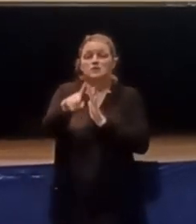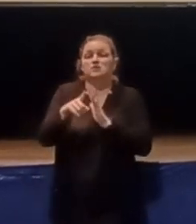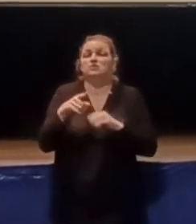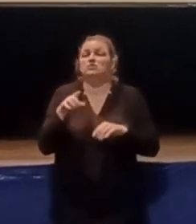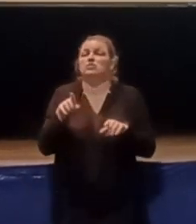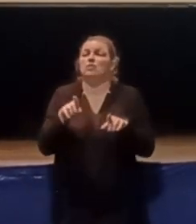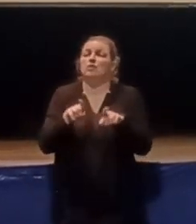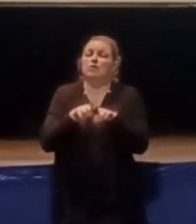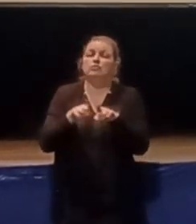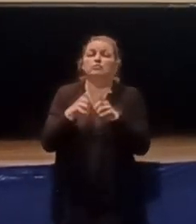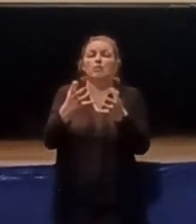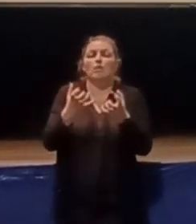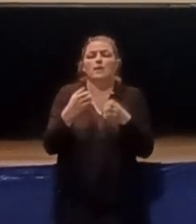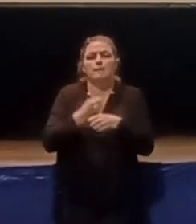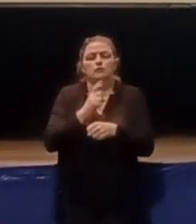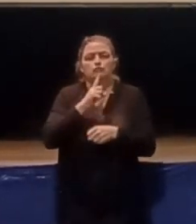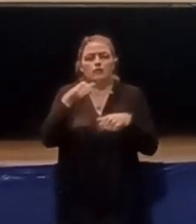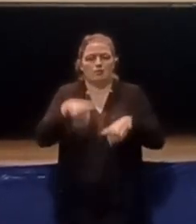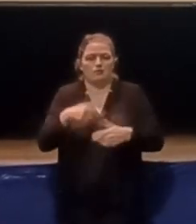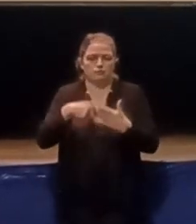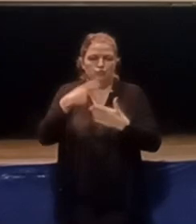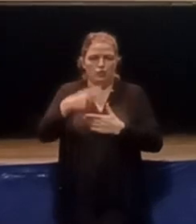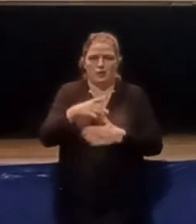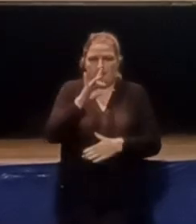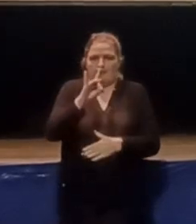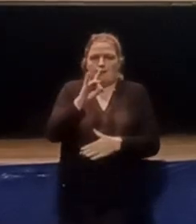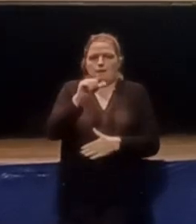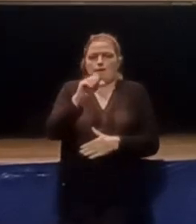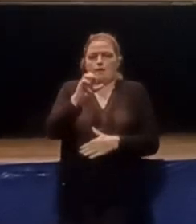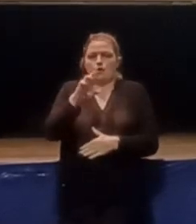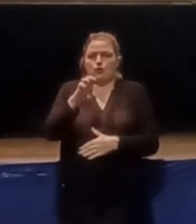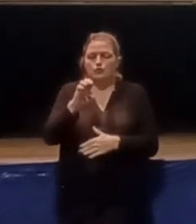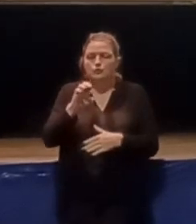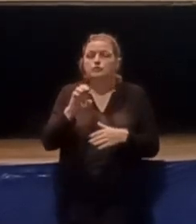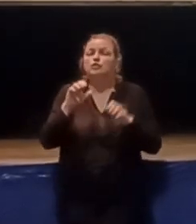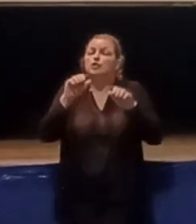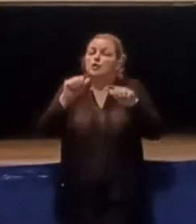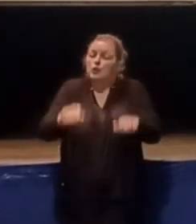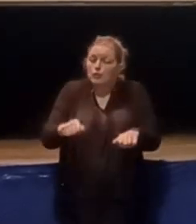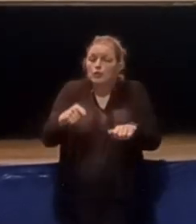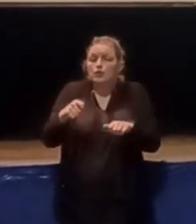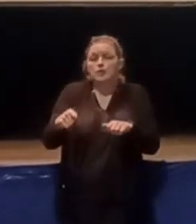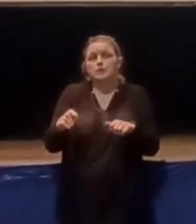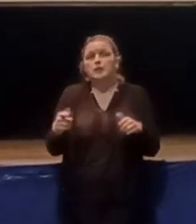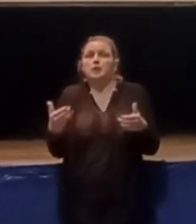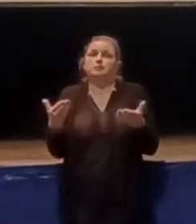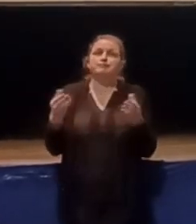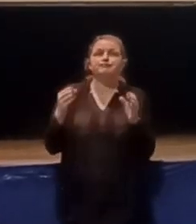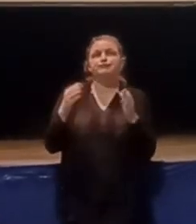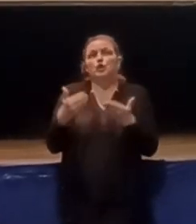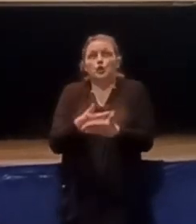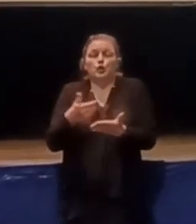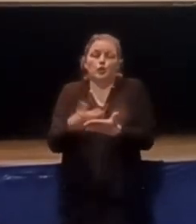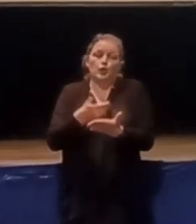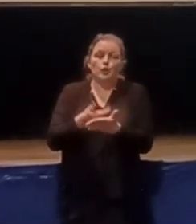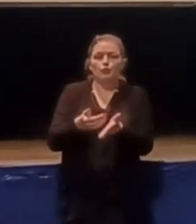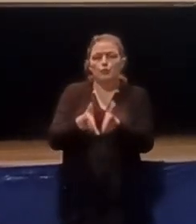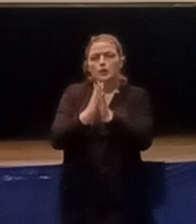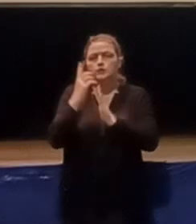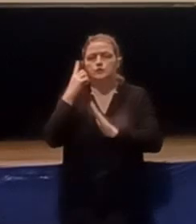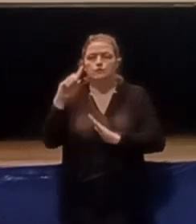desire to ensure that this program, these 8 acres, could meet a more new sort of request for use